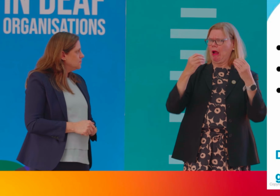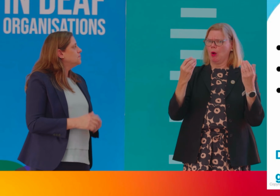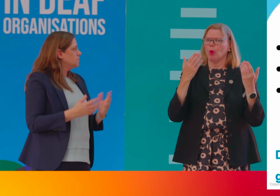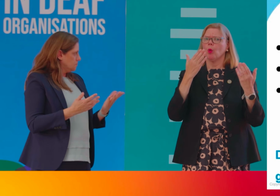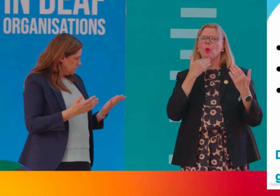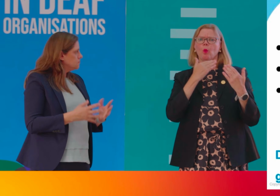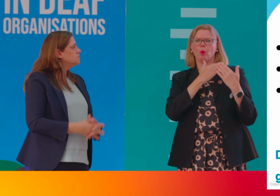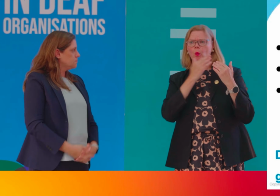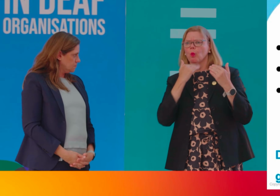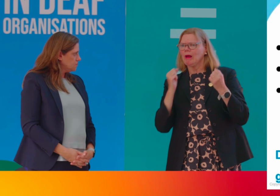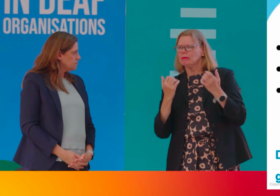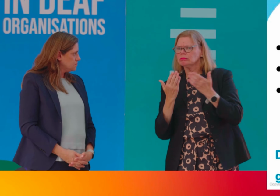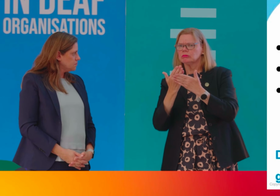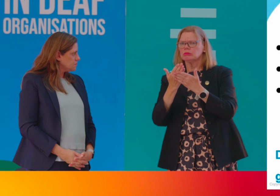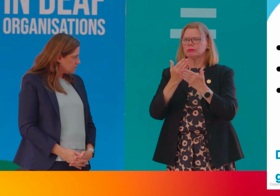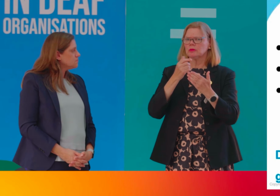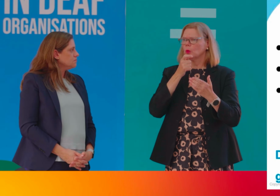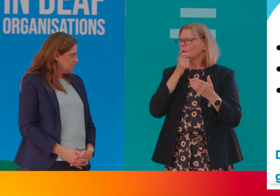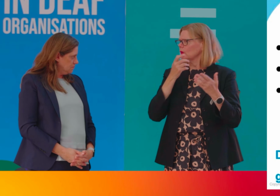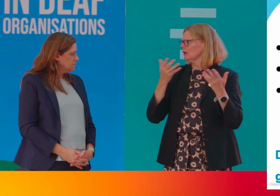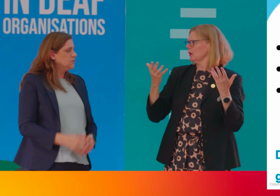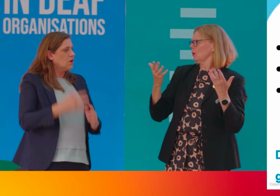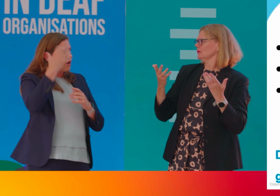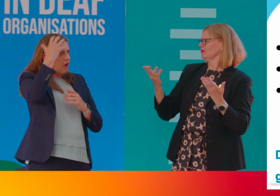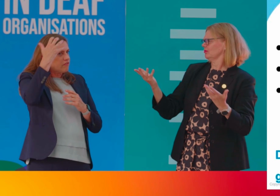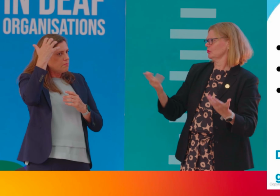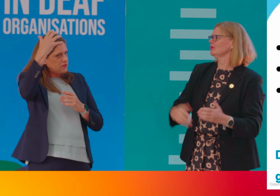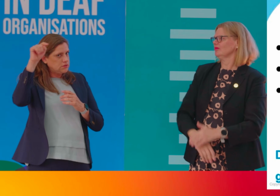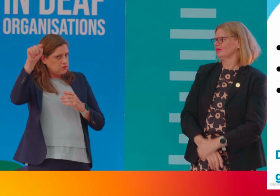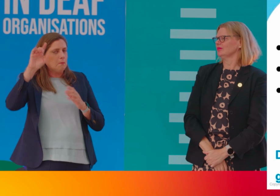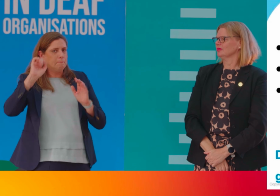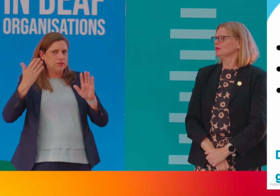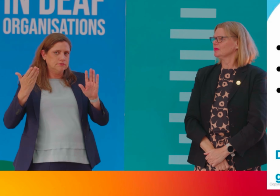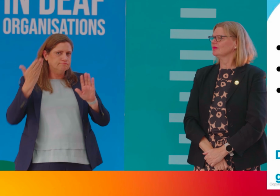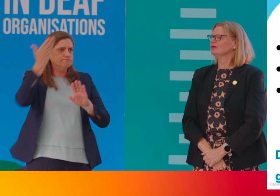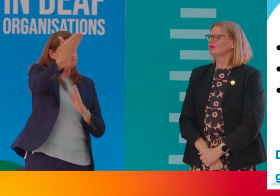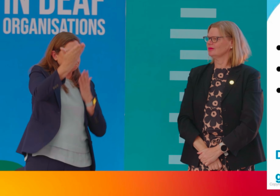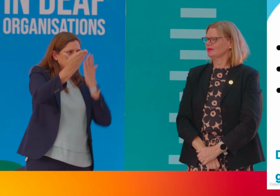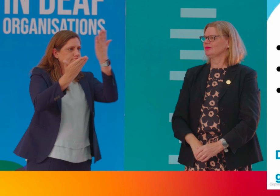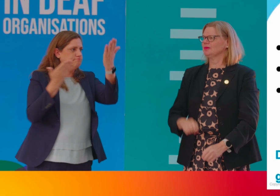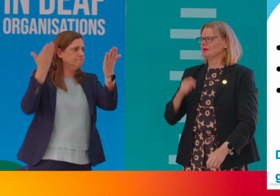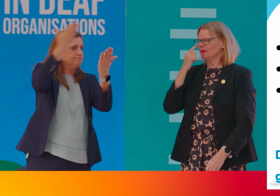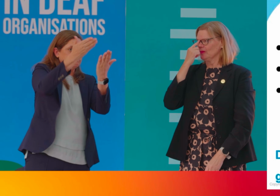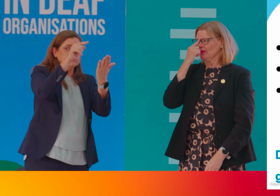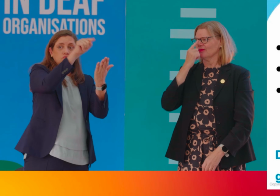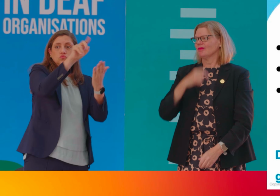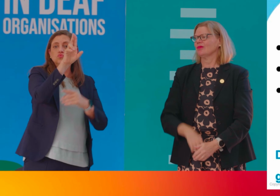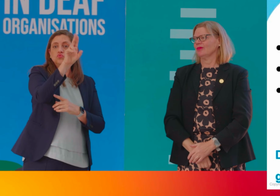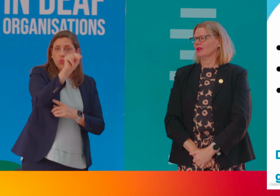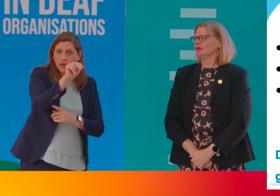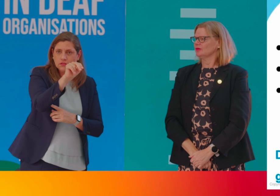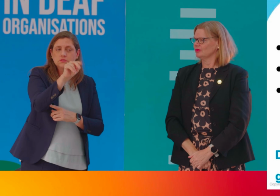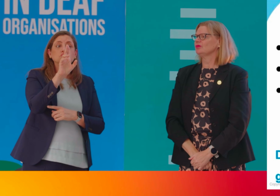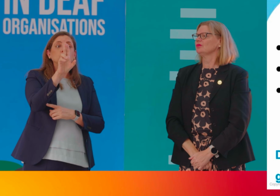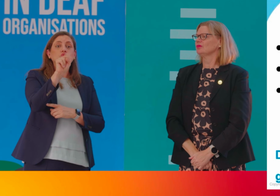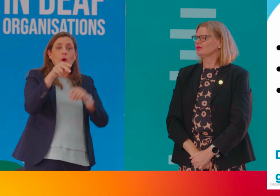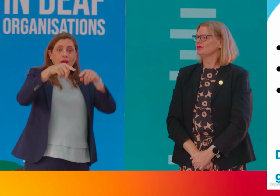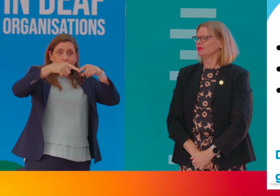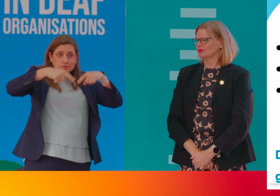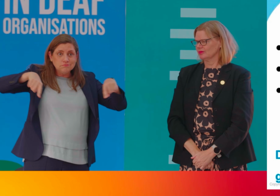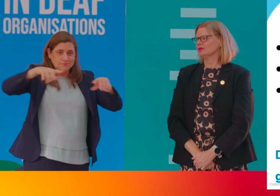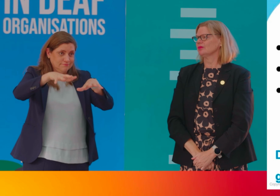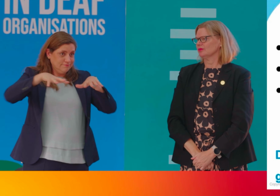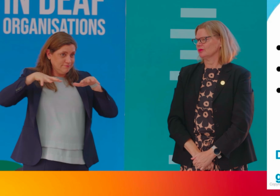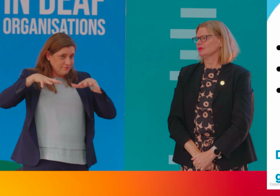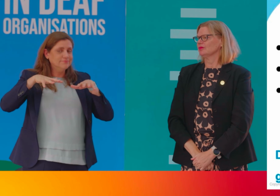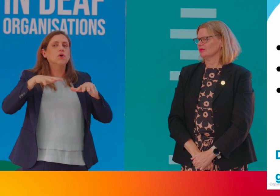For someone who is wondering, how can one get to be a member of a UN committee? So the process starts with a